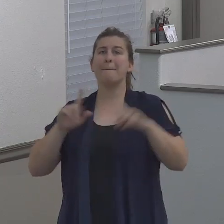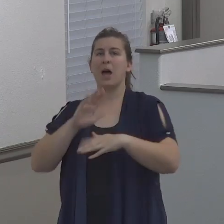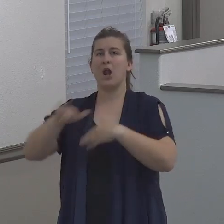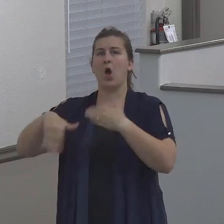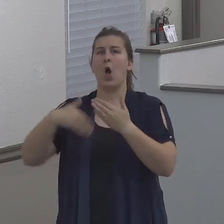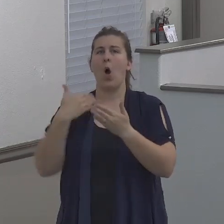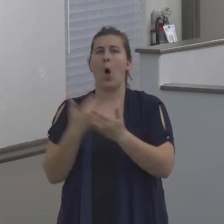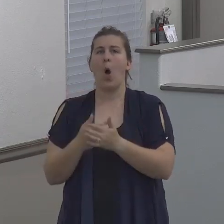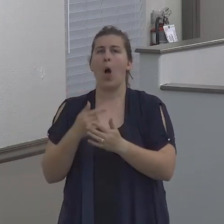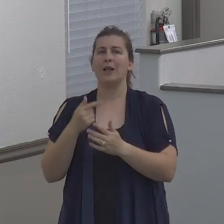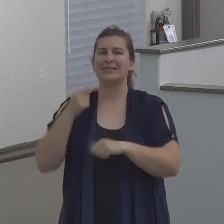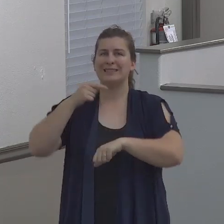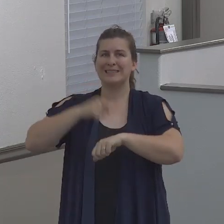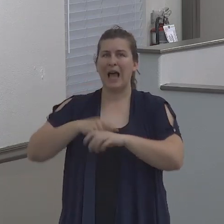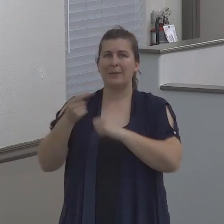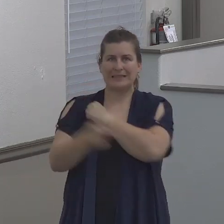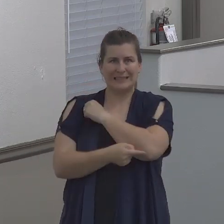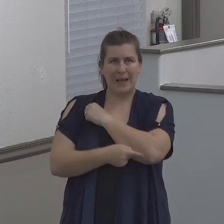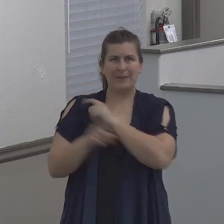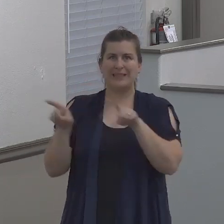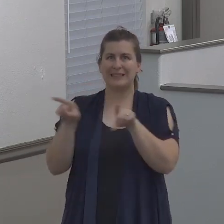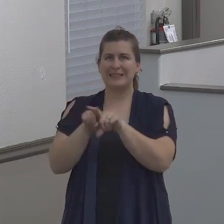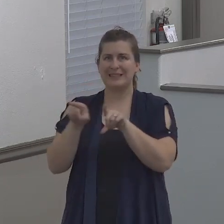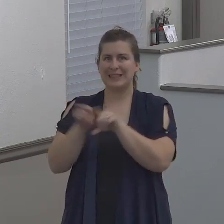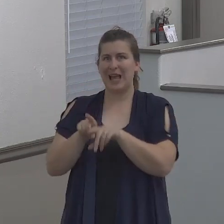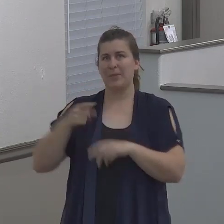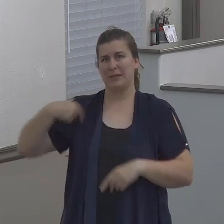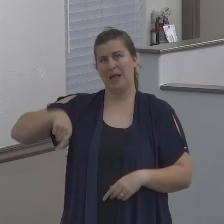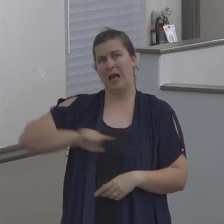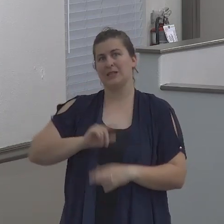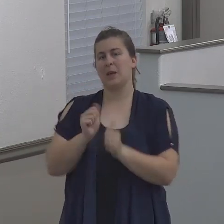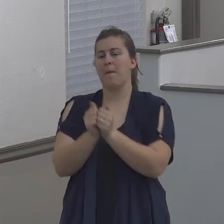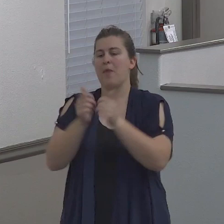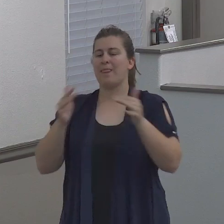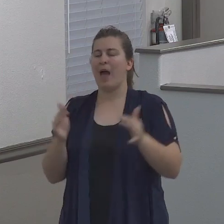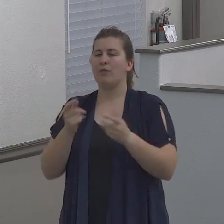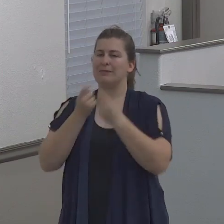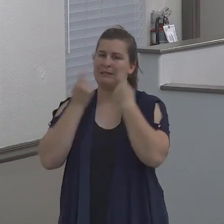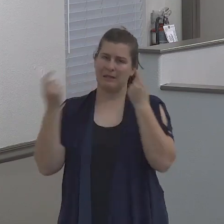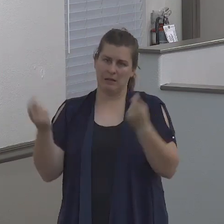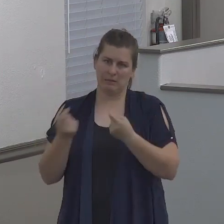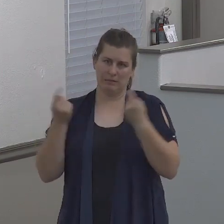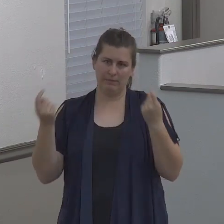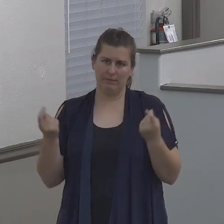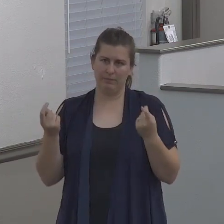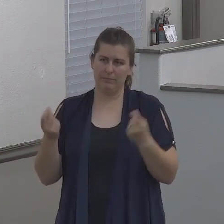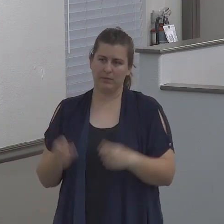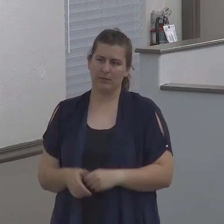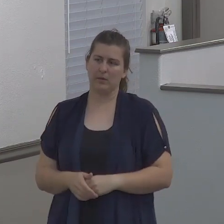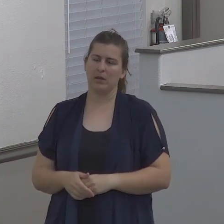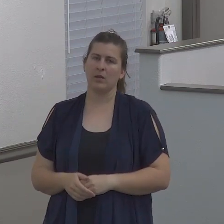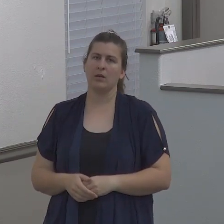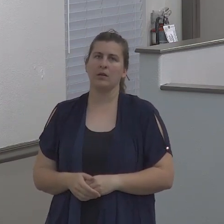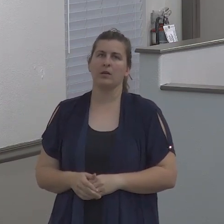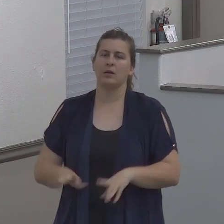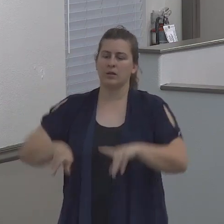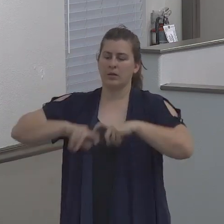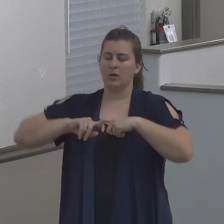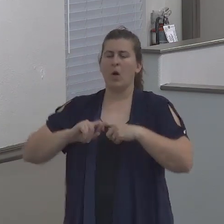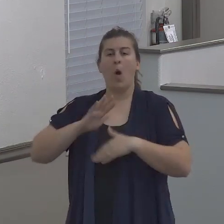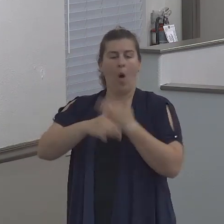our infirmities, but was in all points tempted like as we are, yet without sin.